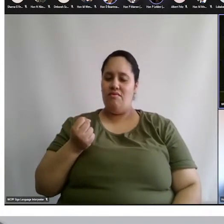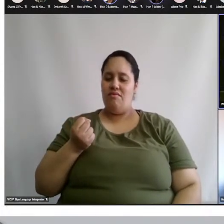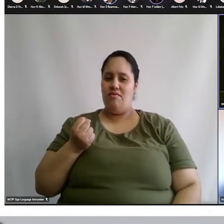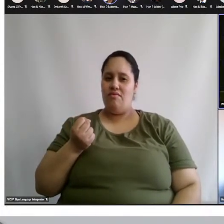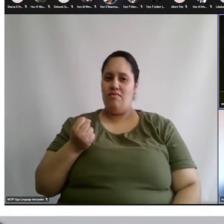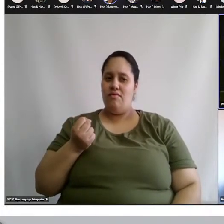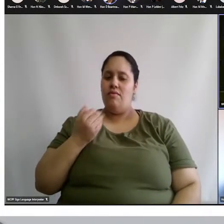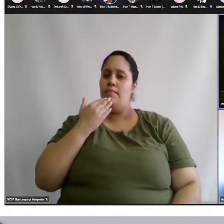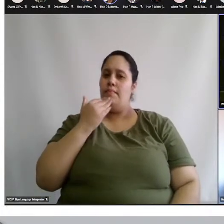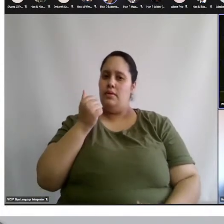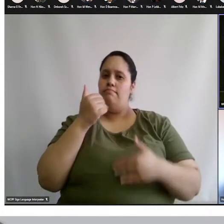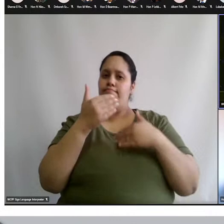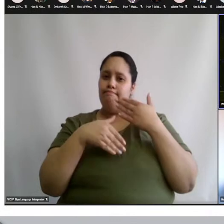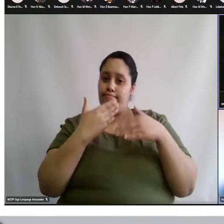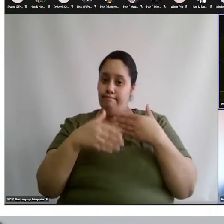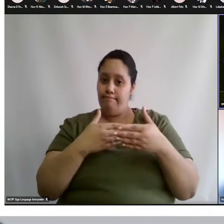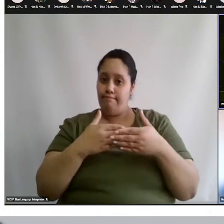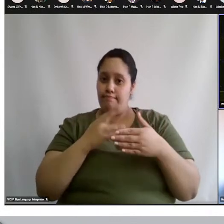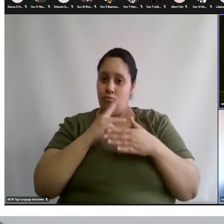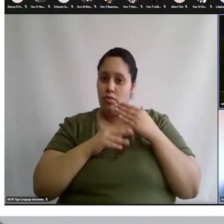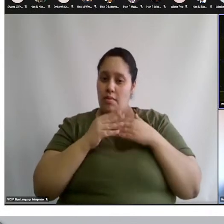Please go ahead, Honorable Partner.